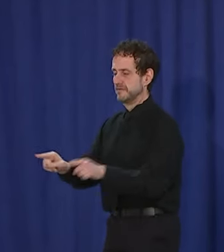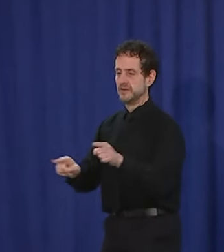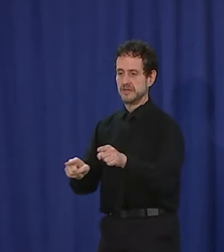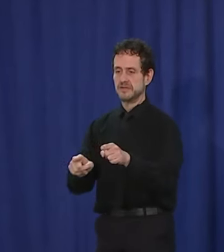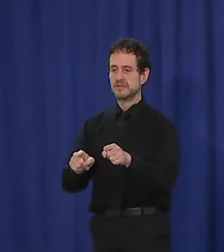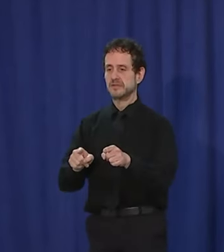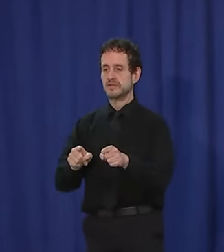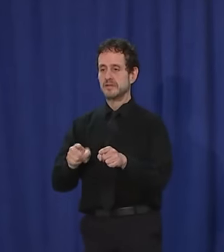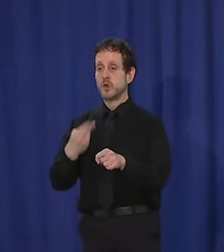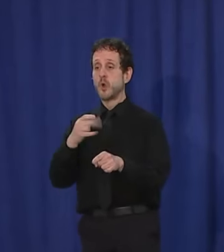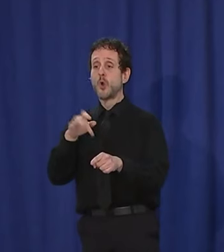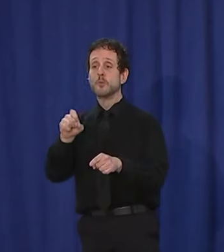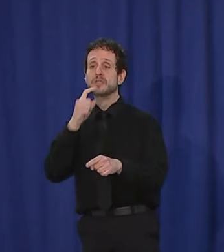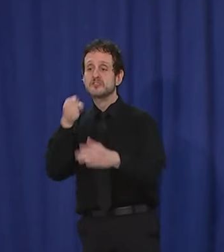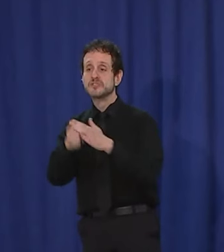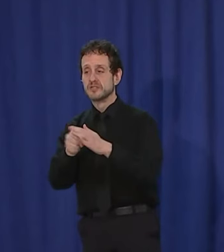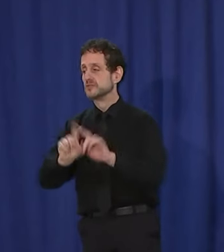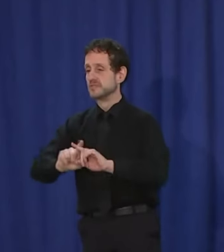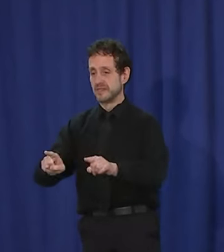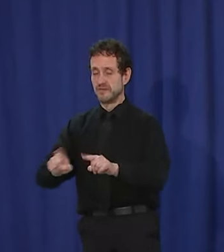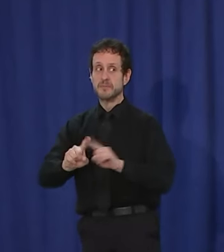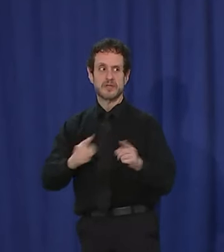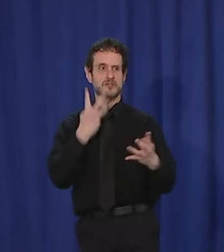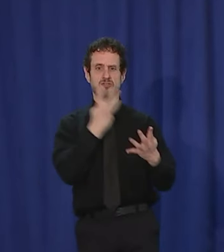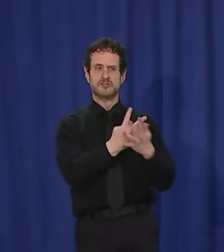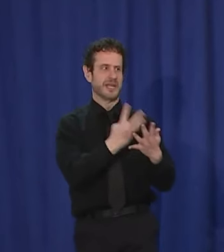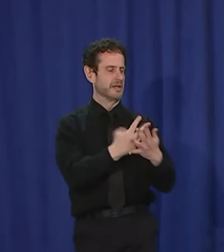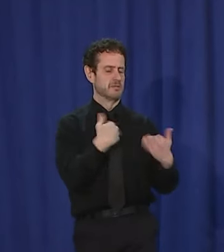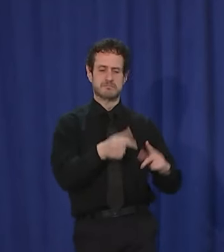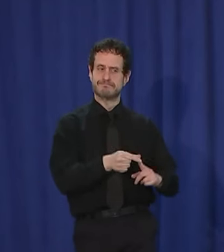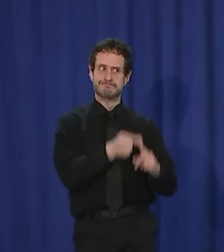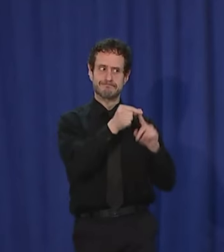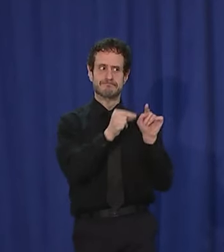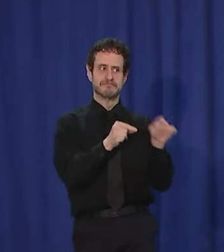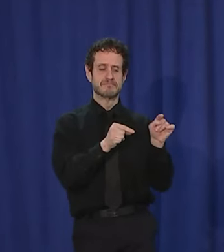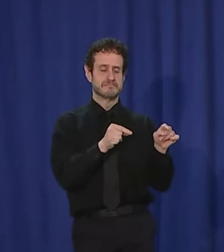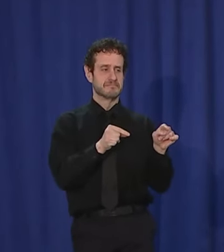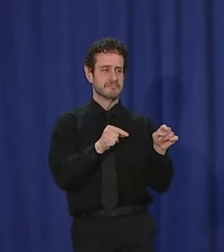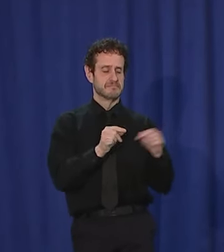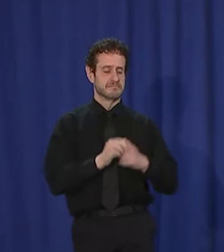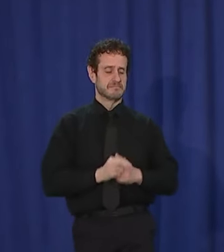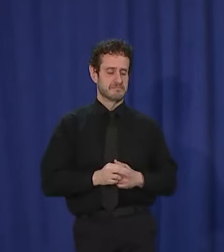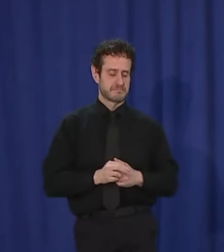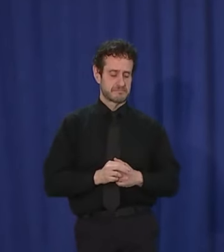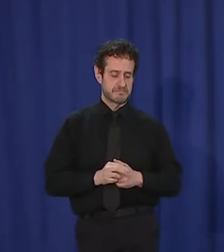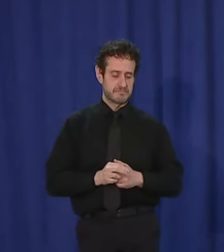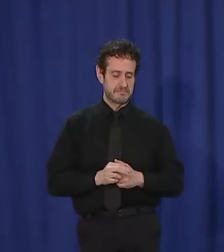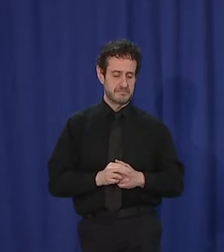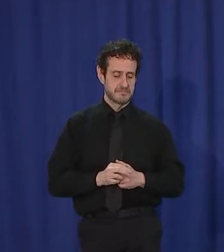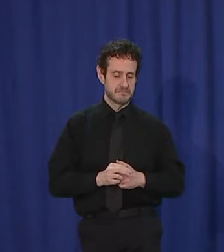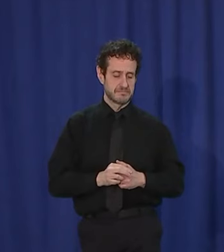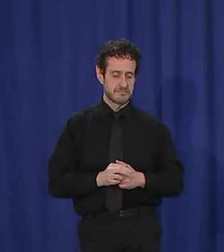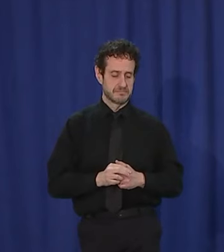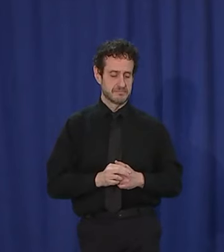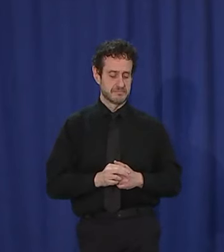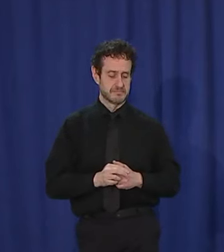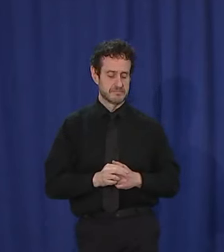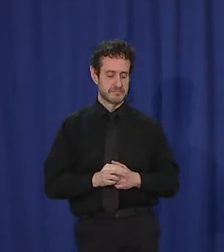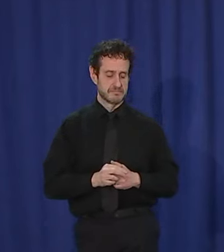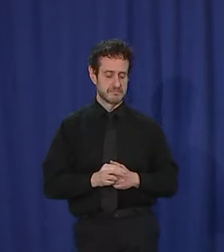shelters, people who are in jails, particularly given the emphasis on not locking up